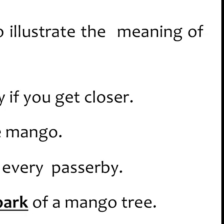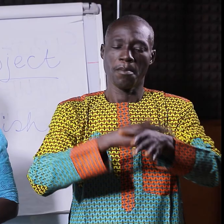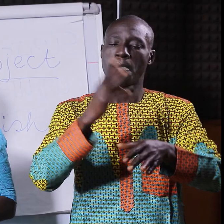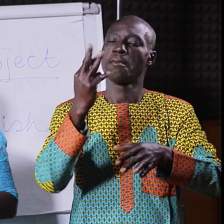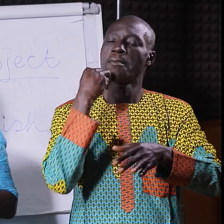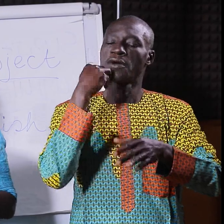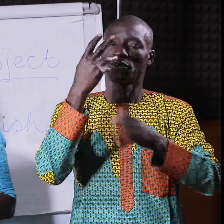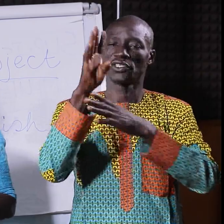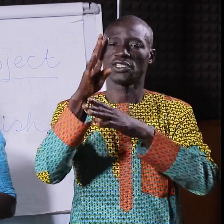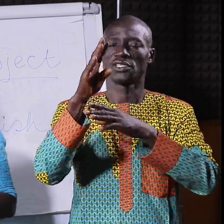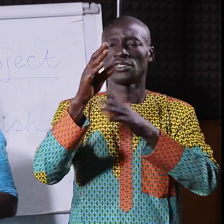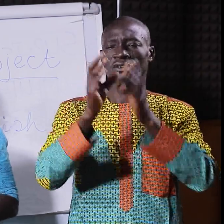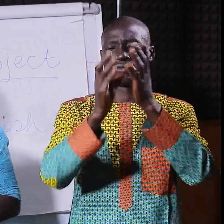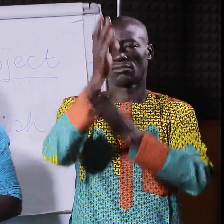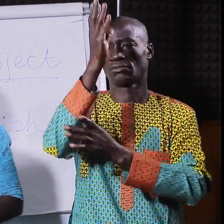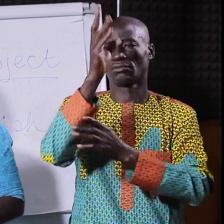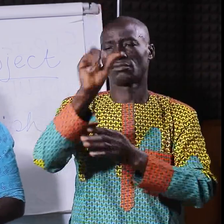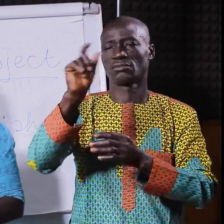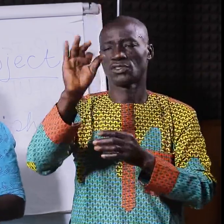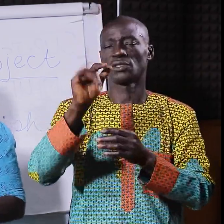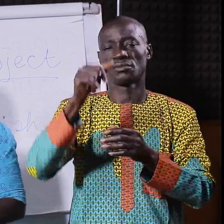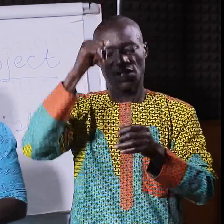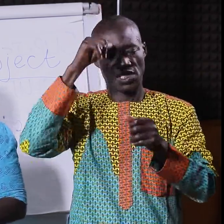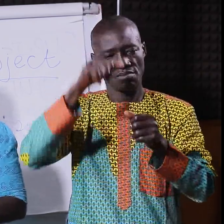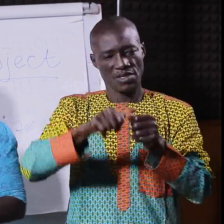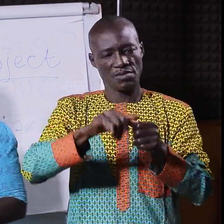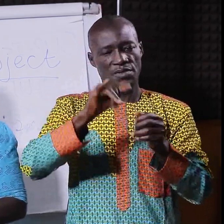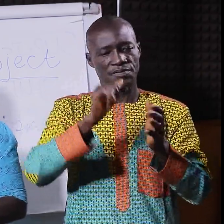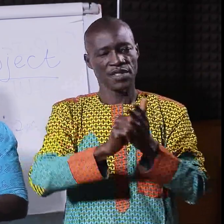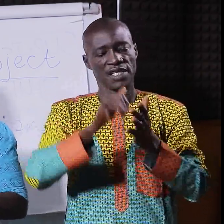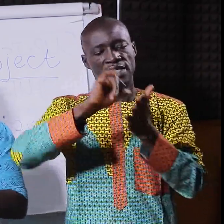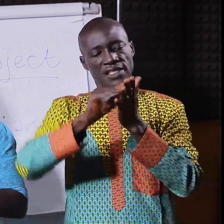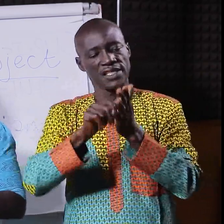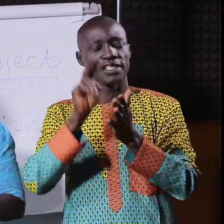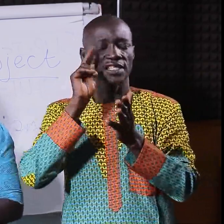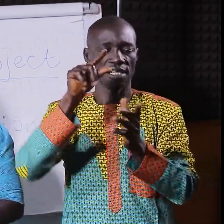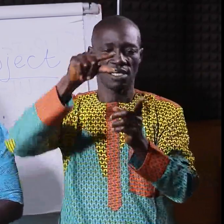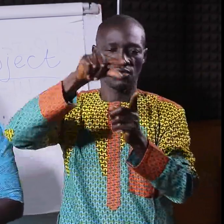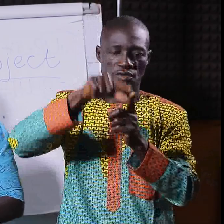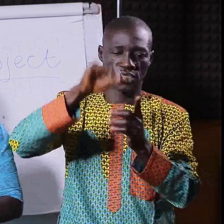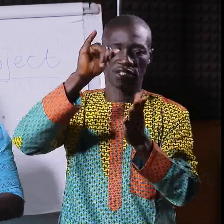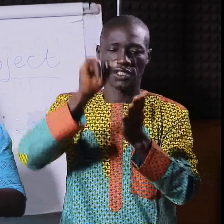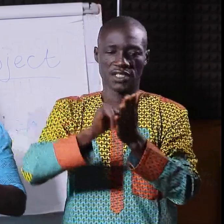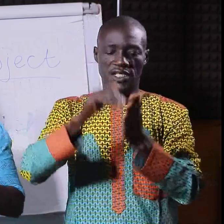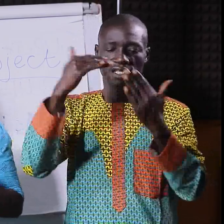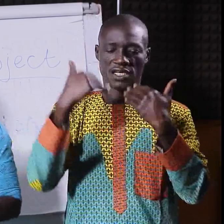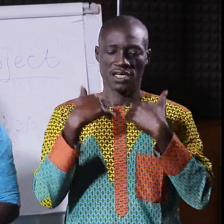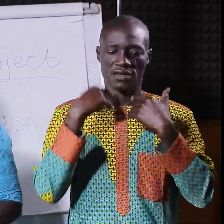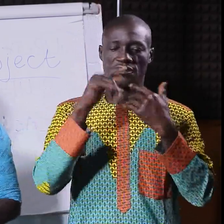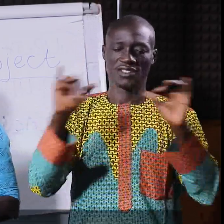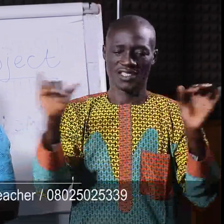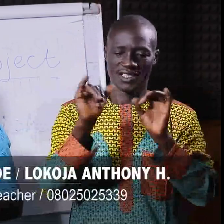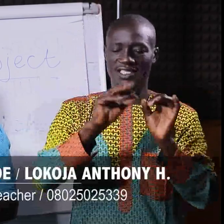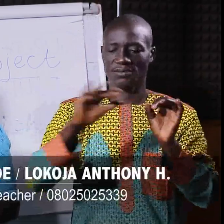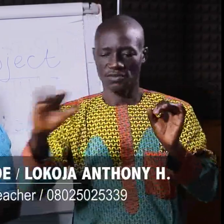tree. Remember, we have said that homonyms are words that sound the same. They are spelled the